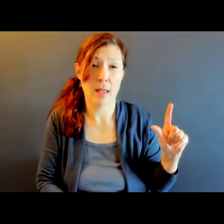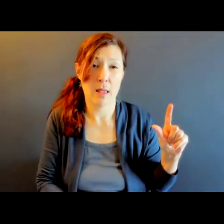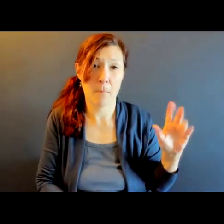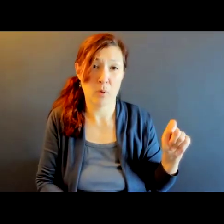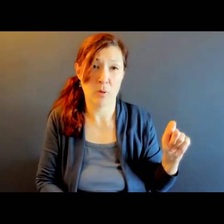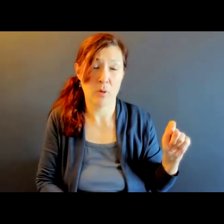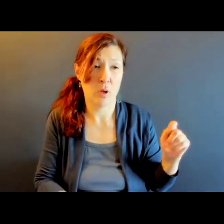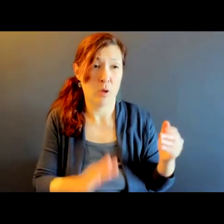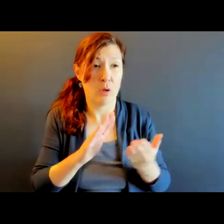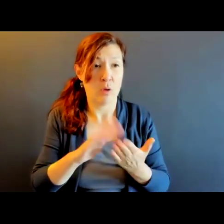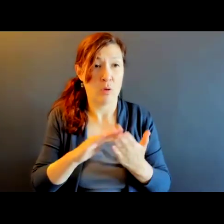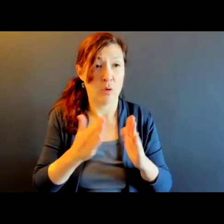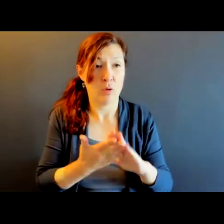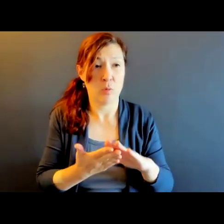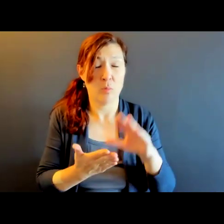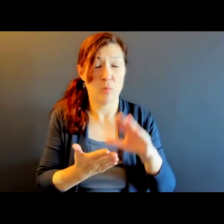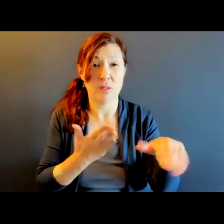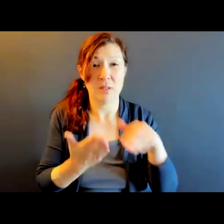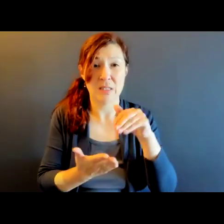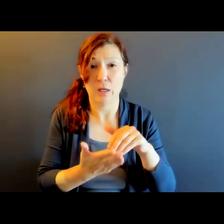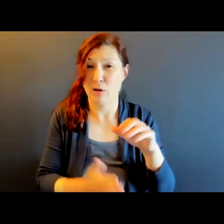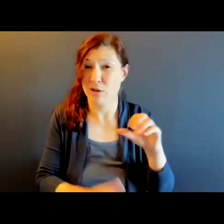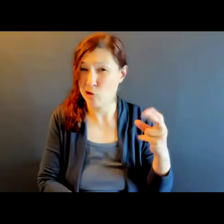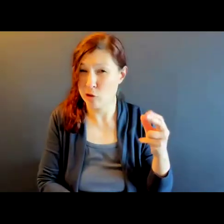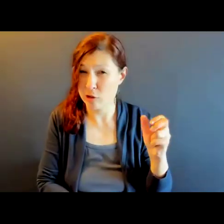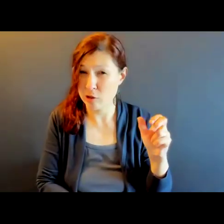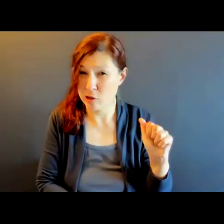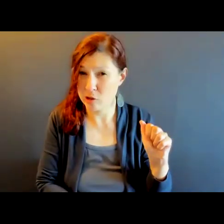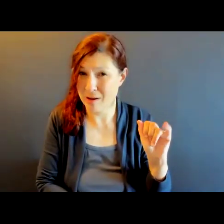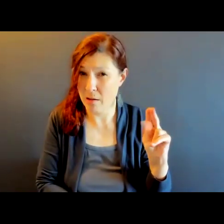either Shayna Gilliard or Nicole Albert.